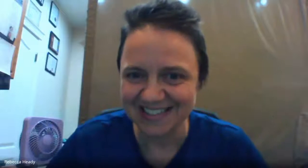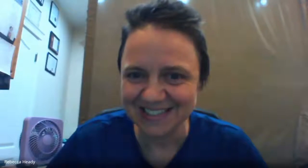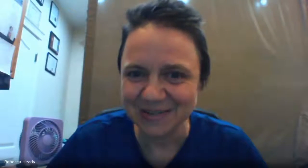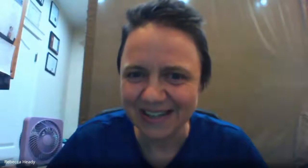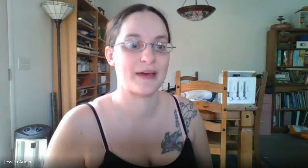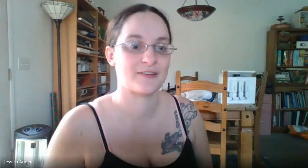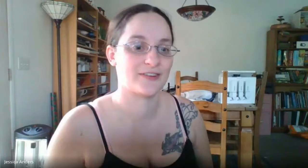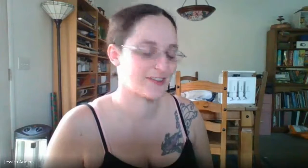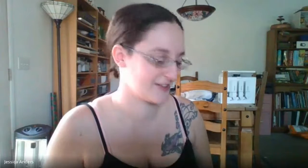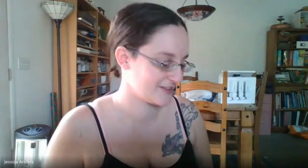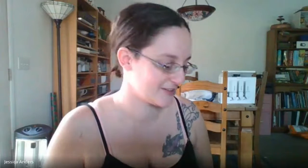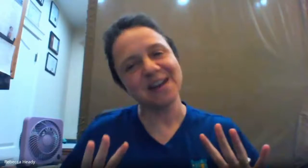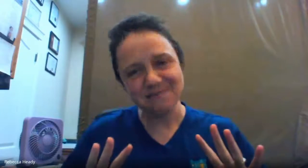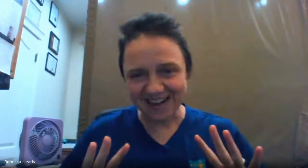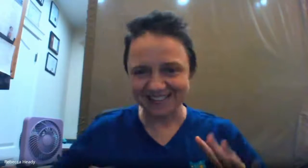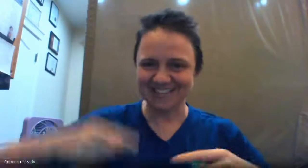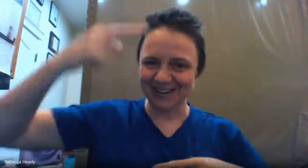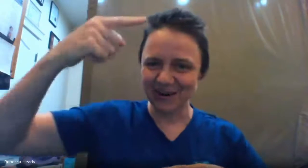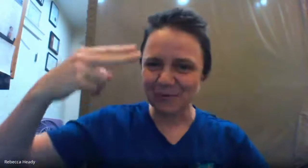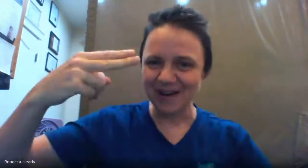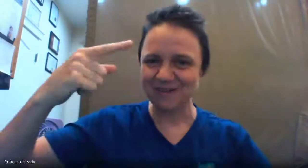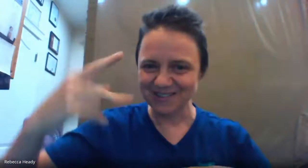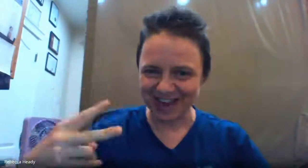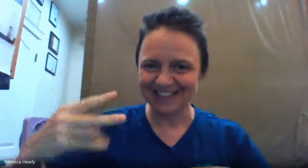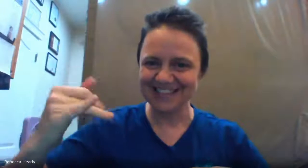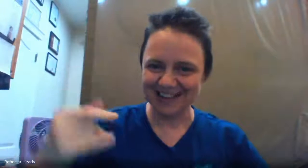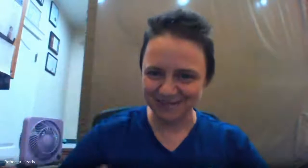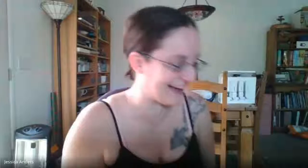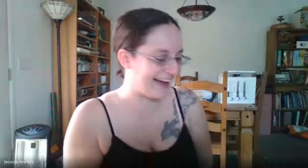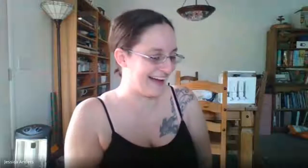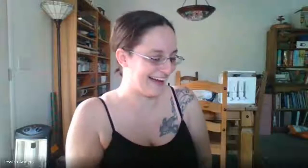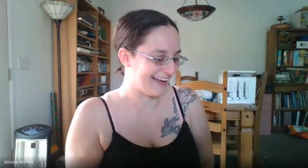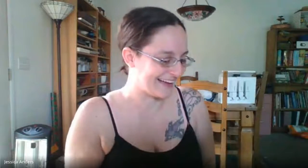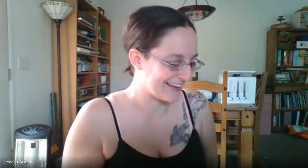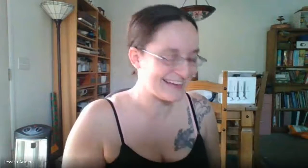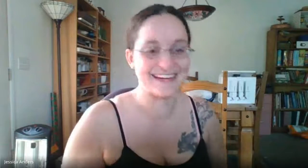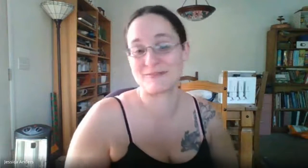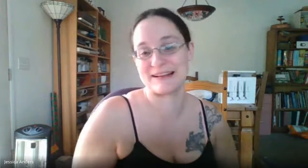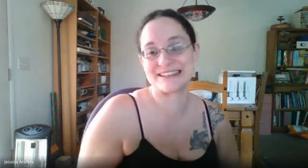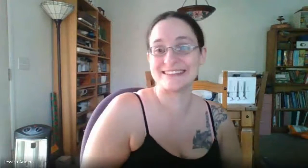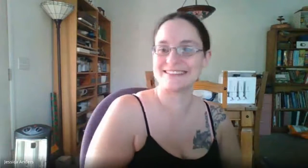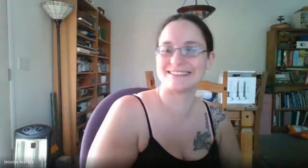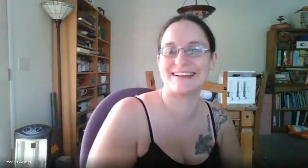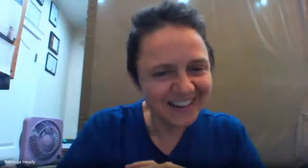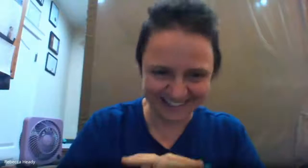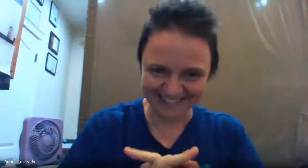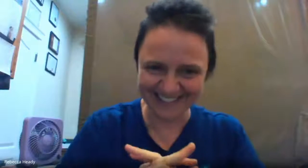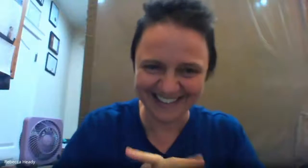alphabetical. No, it's not even alphabetical. He's got girl, boy, brother, child, dad. First order alphabetical.